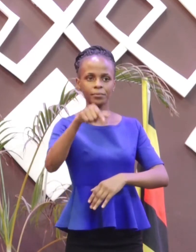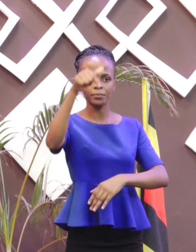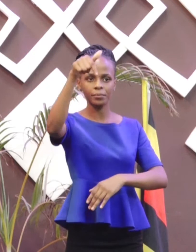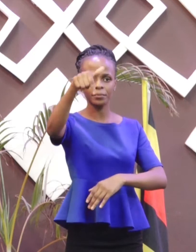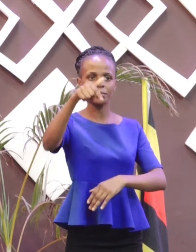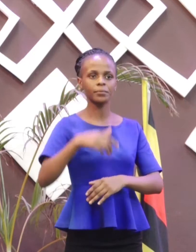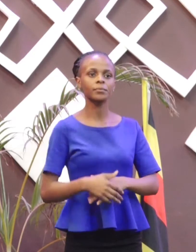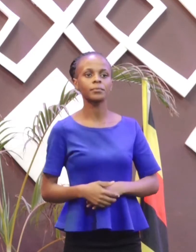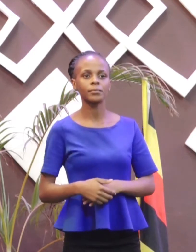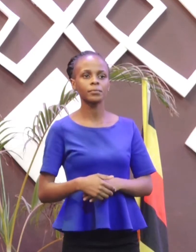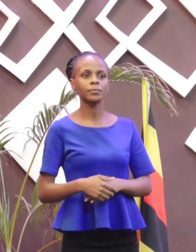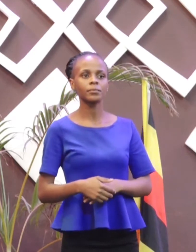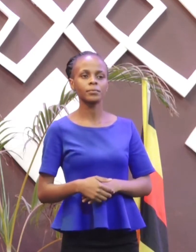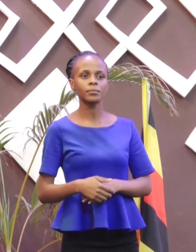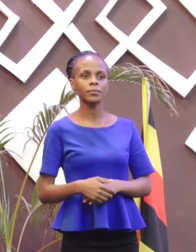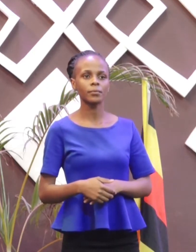Are you there?